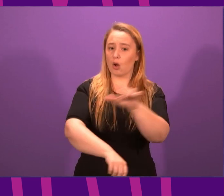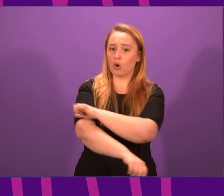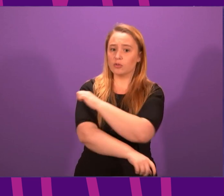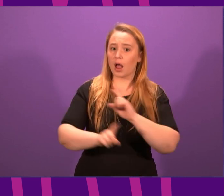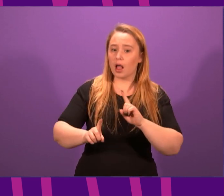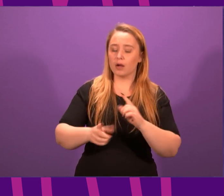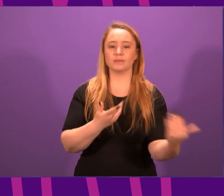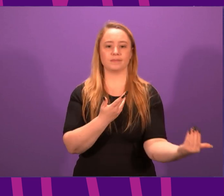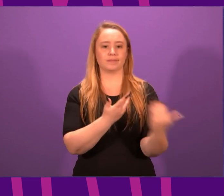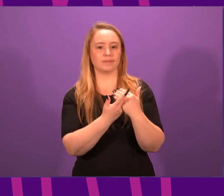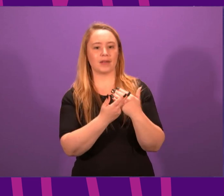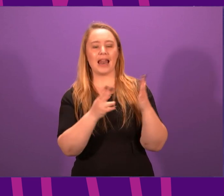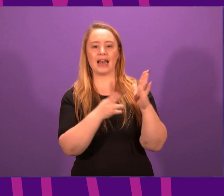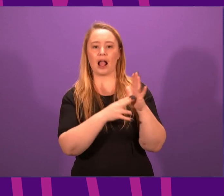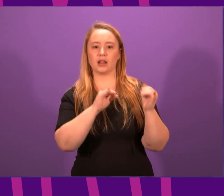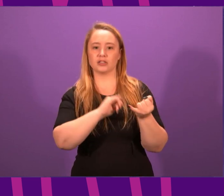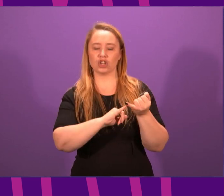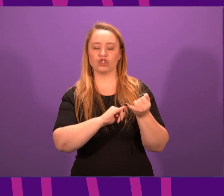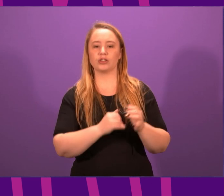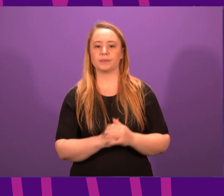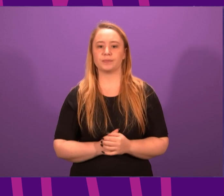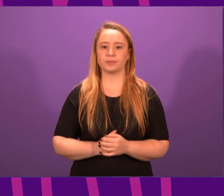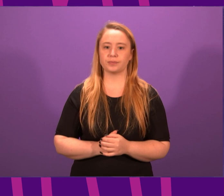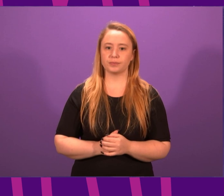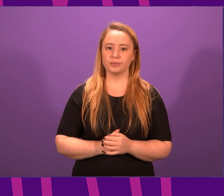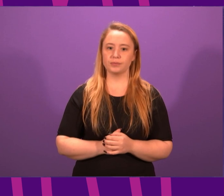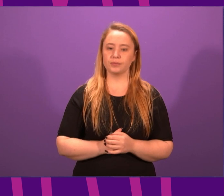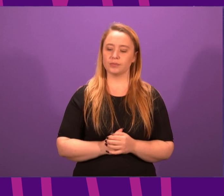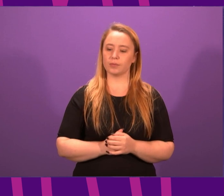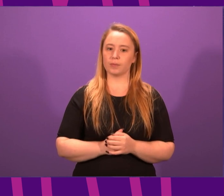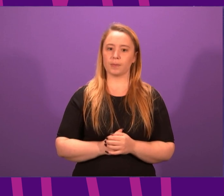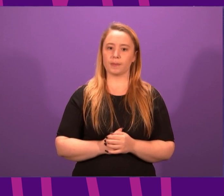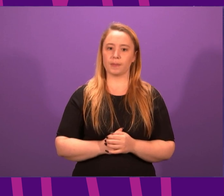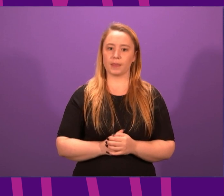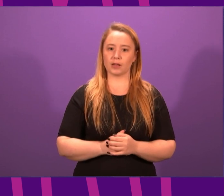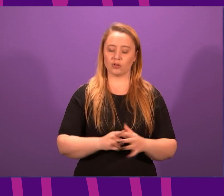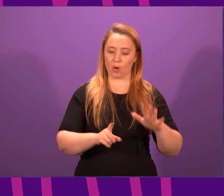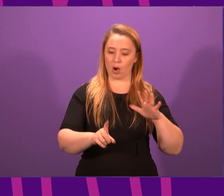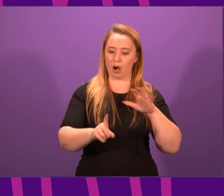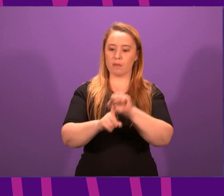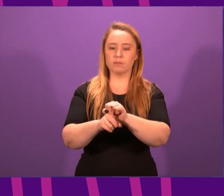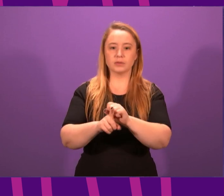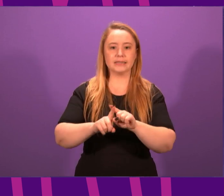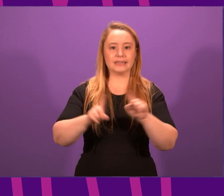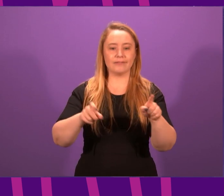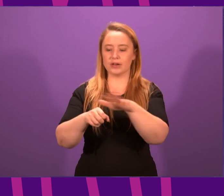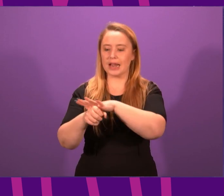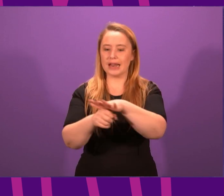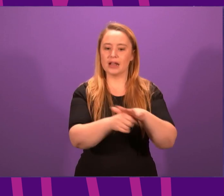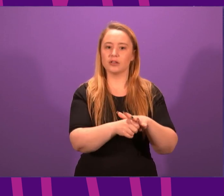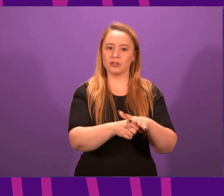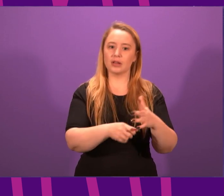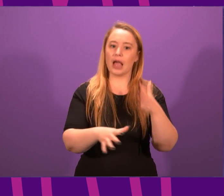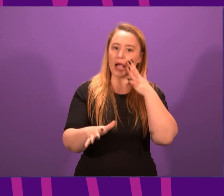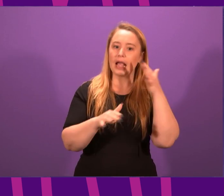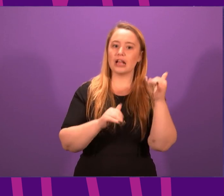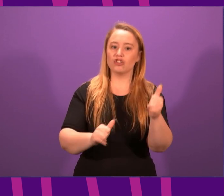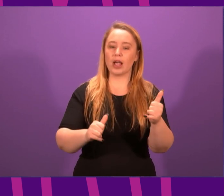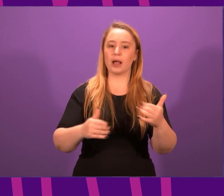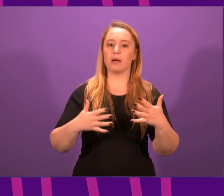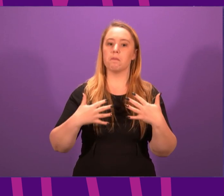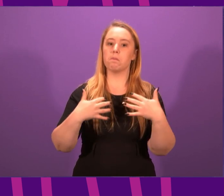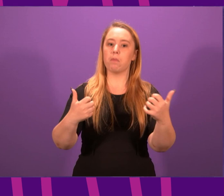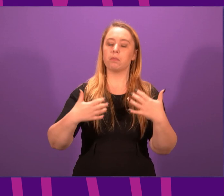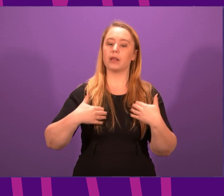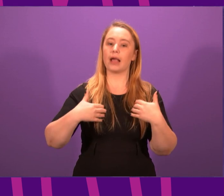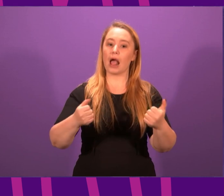Yes? Nicola Sturgeon. In terms of where cases in a particular local authority are, you can go onto the Public Health Scotland website every